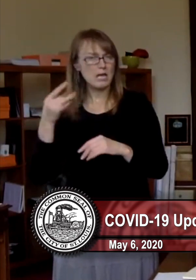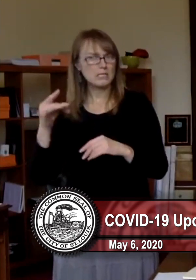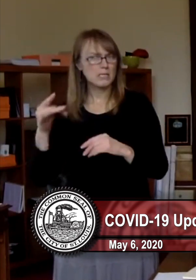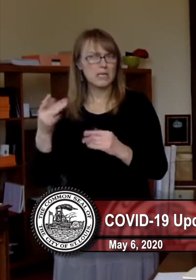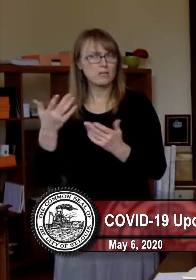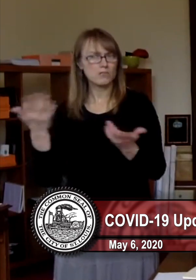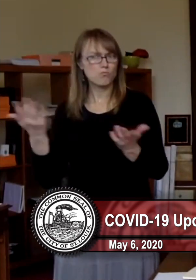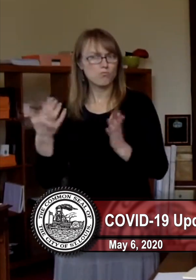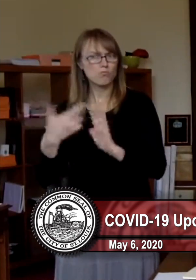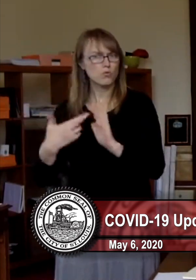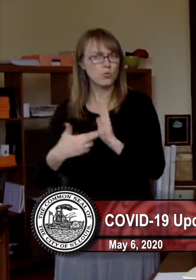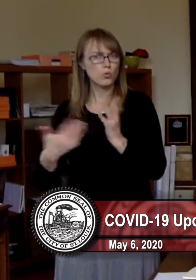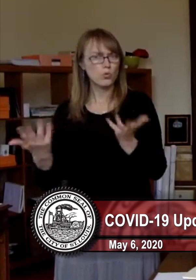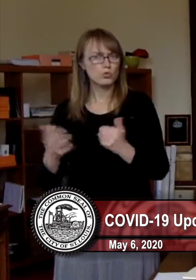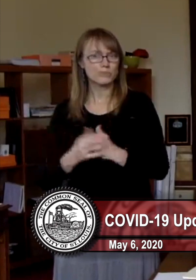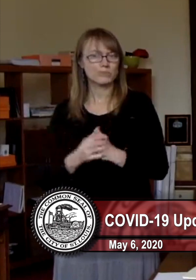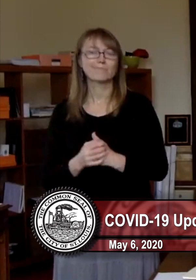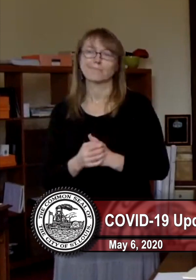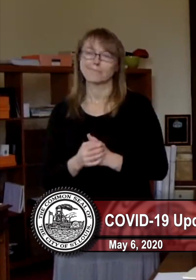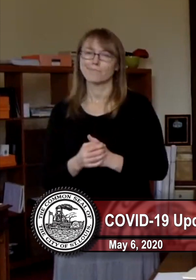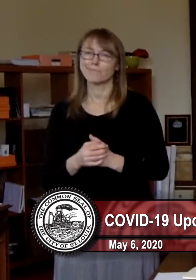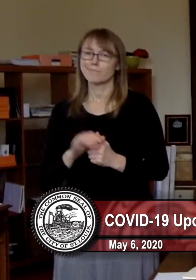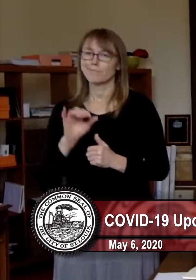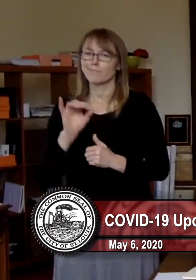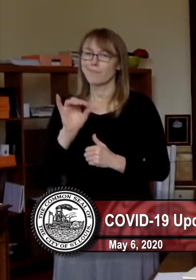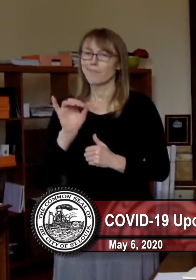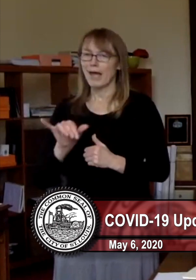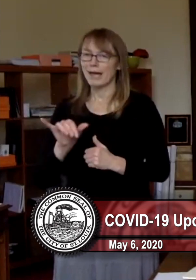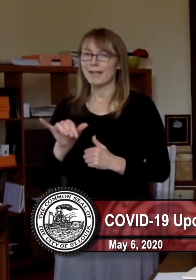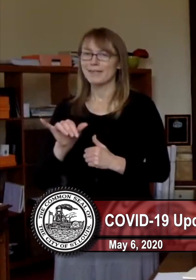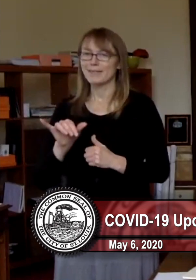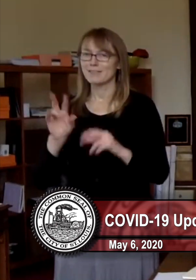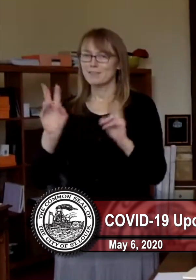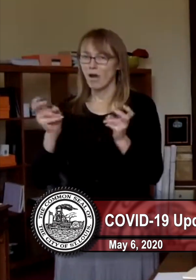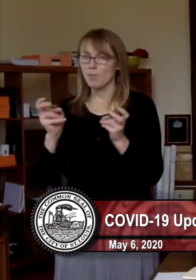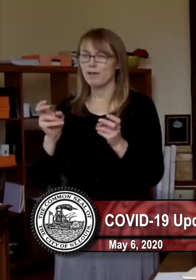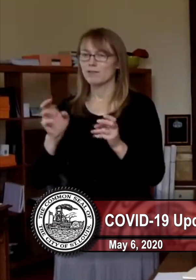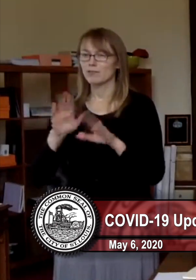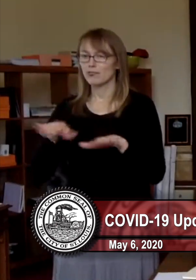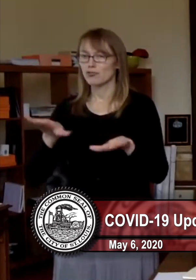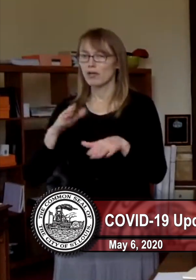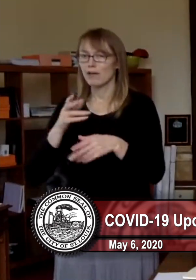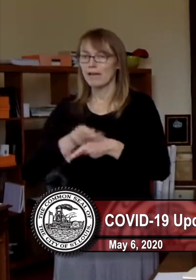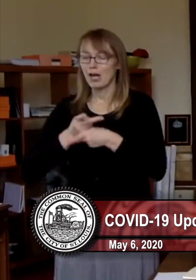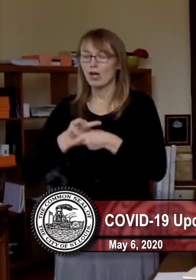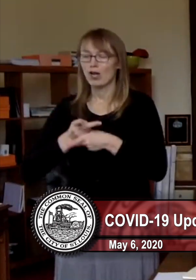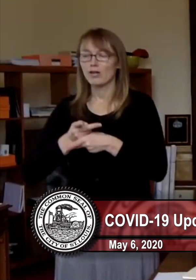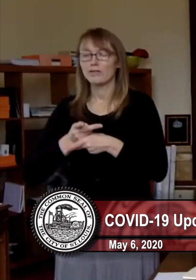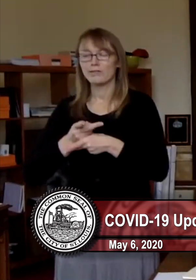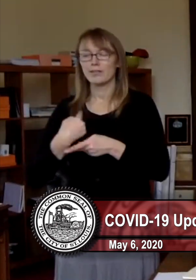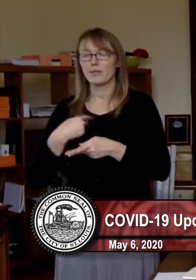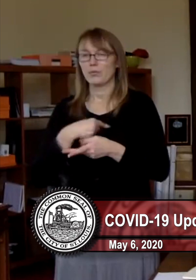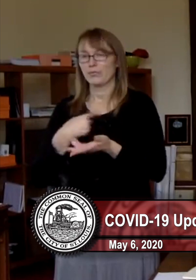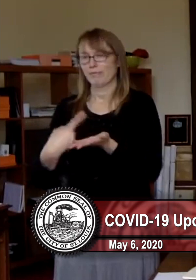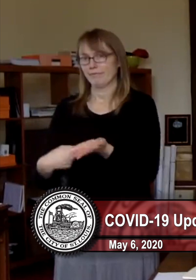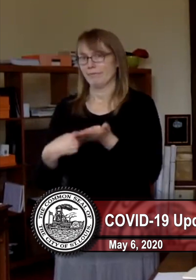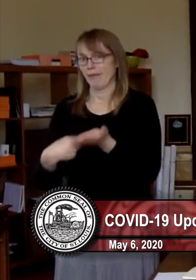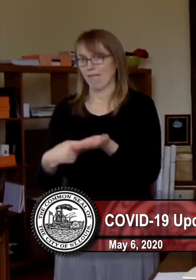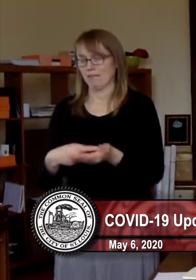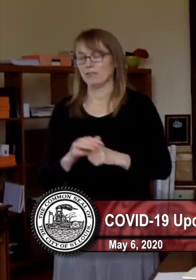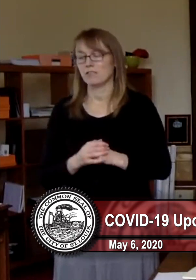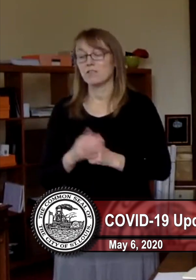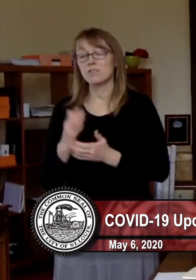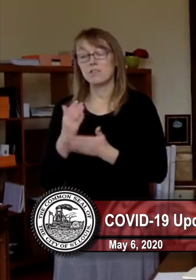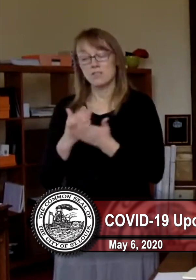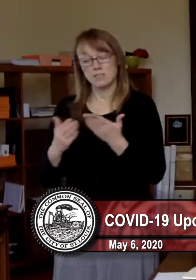are still talking about that. We know that when people go back to work, they need childcare. Some childcare